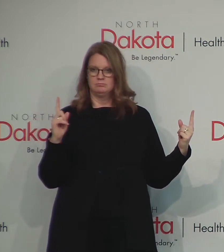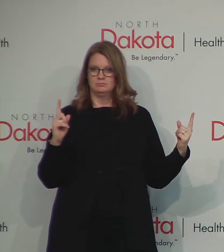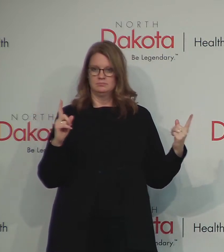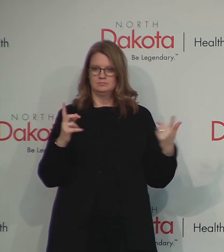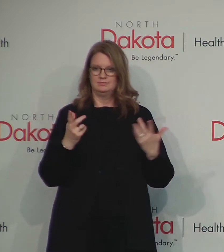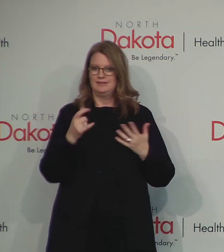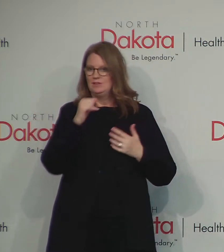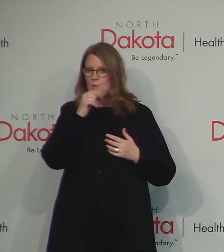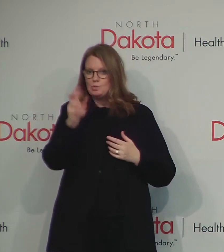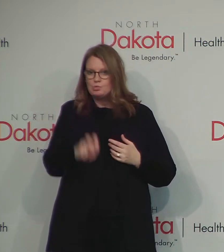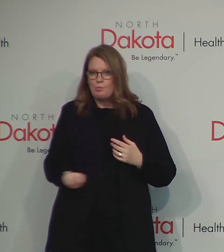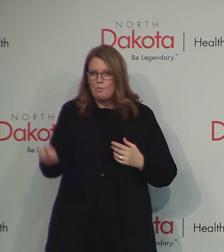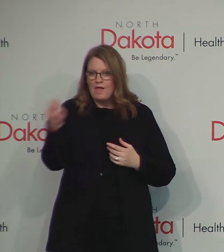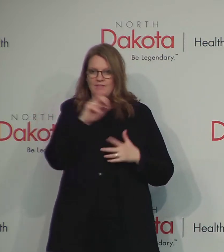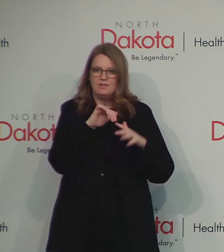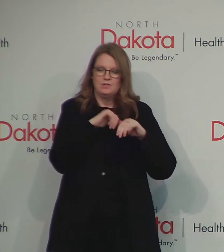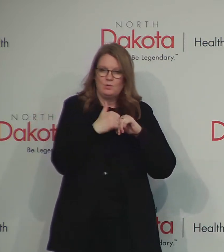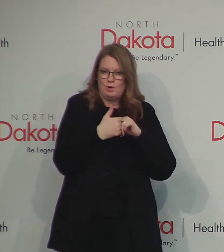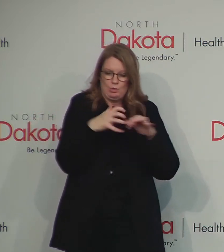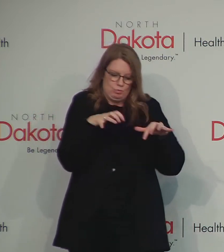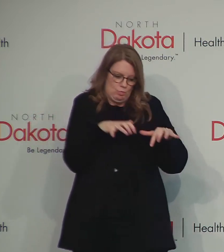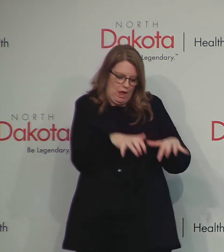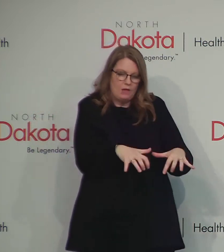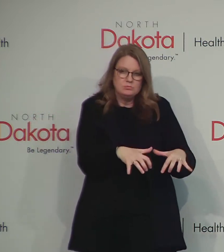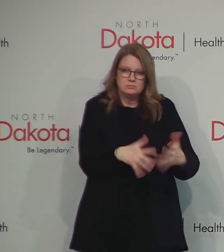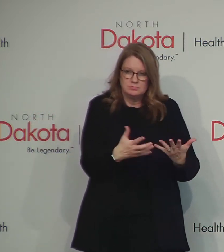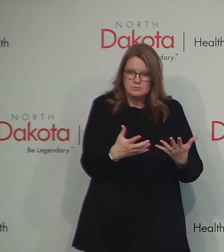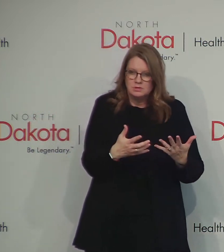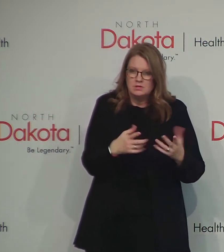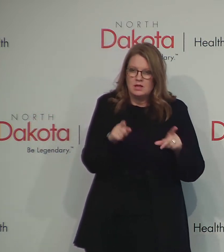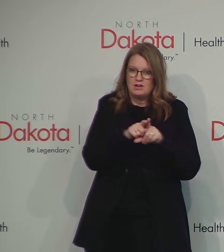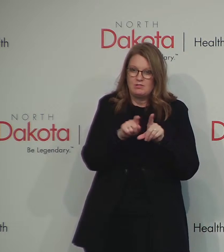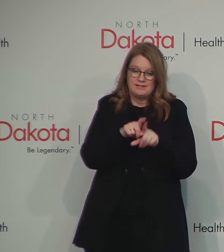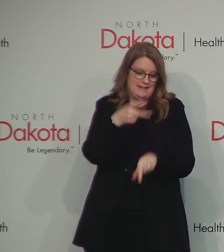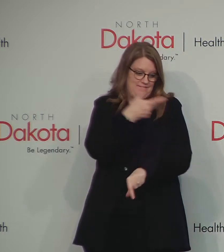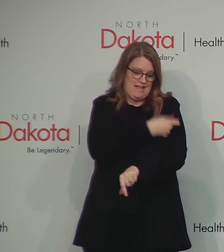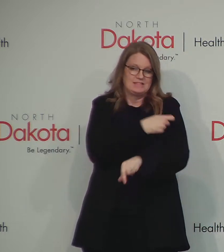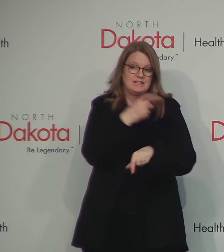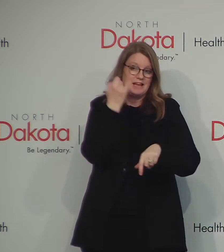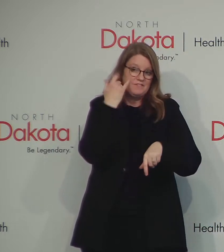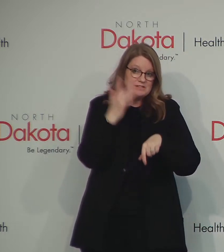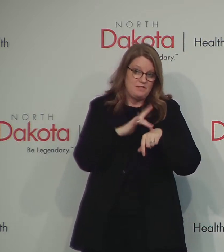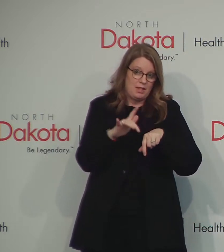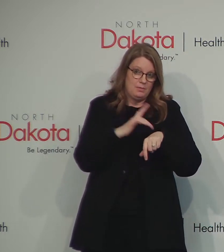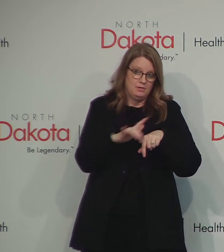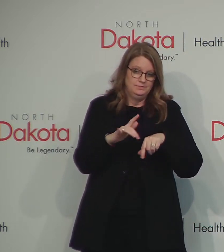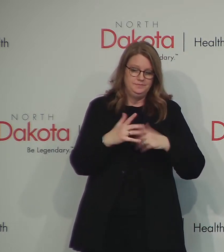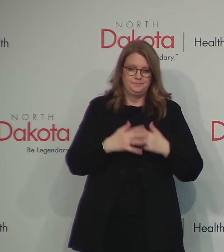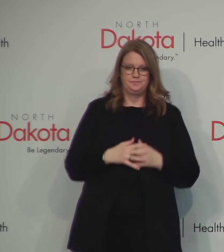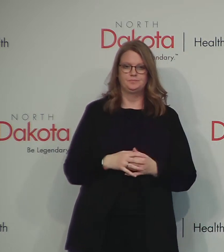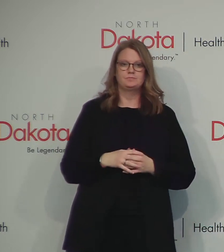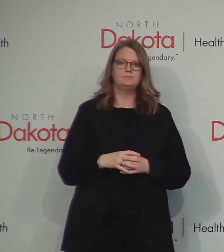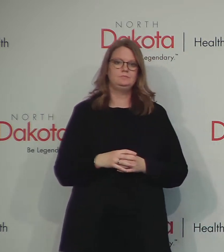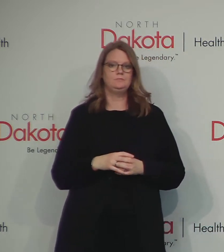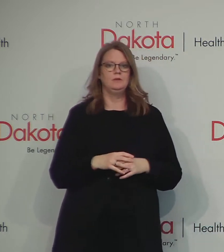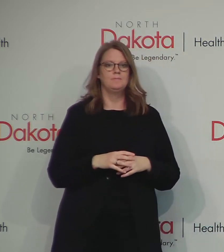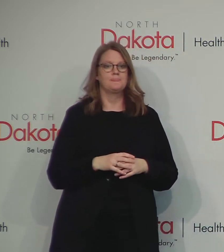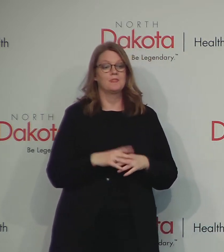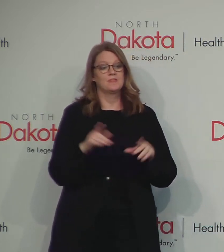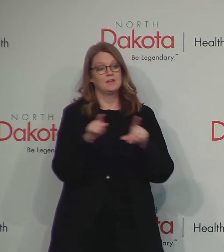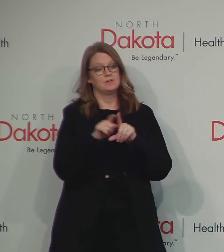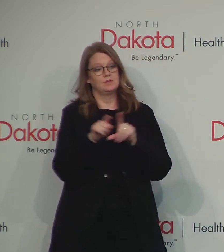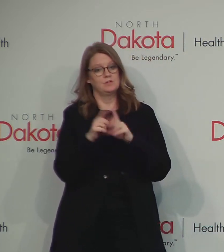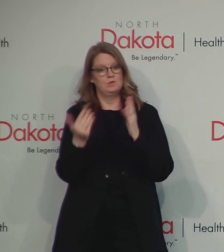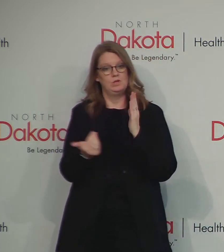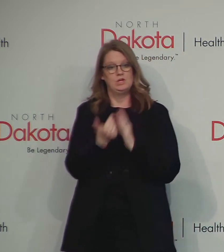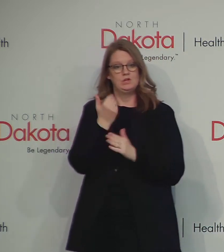unnecessary travel, crowds, poorly vented areas, and get vaccinated when it's available to you. There's also new information